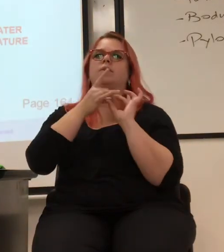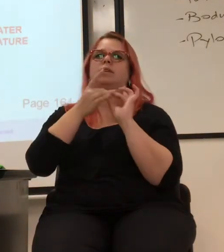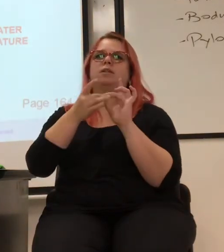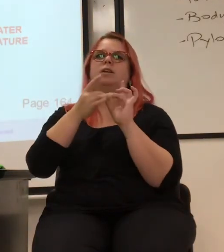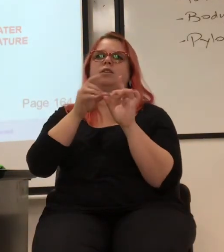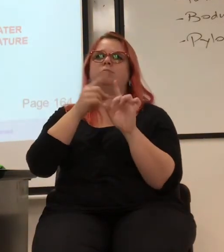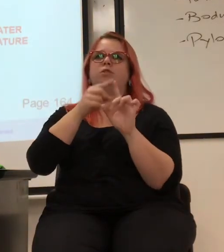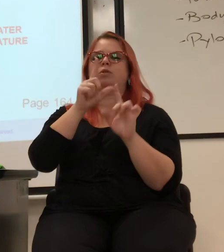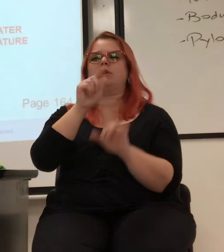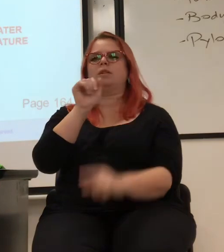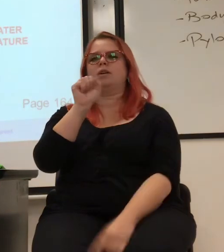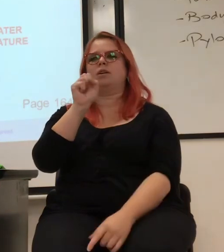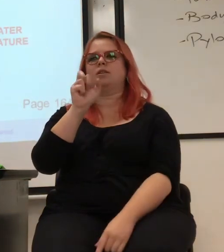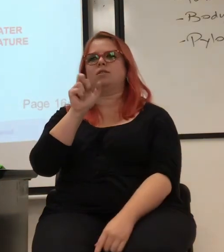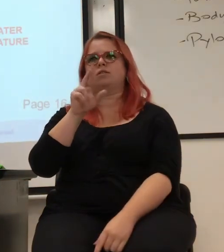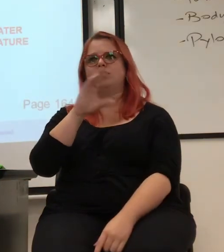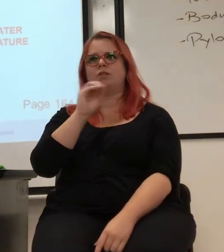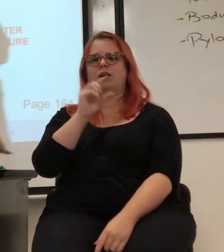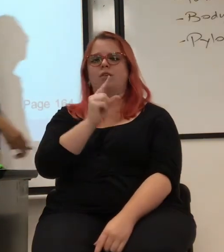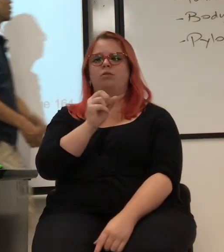to lesser and greater omentum.